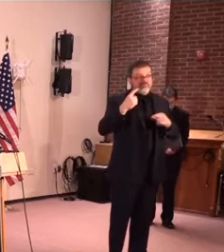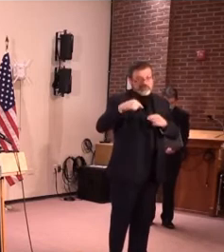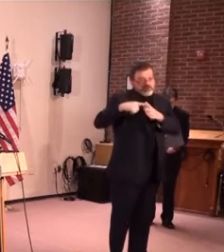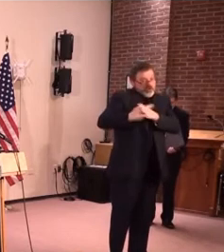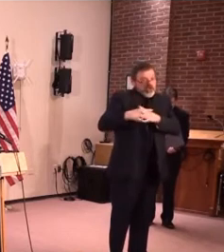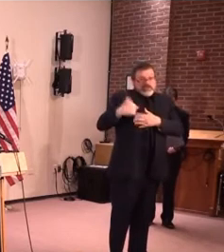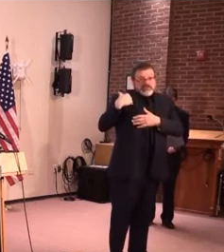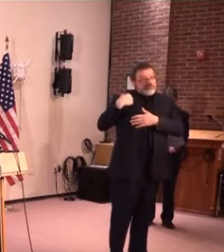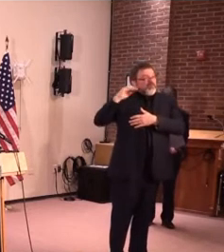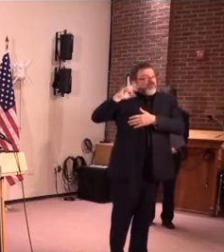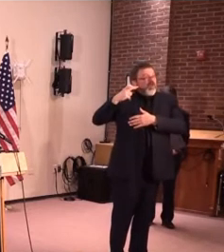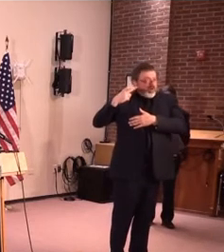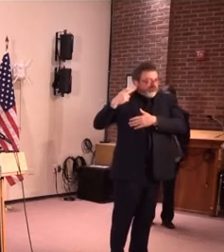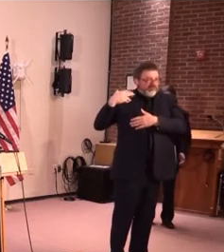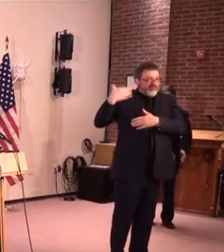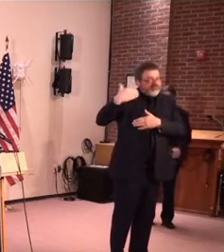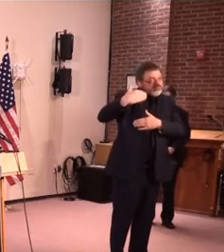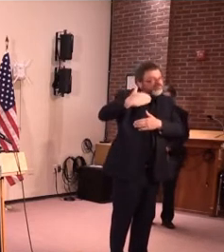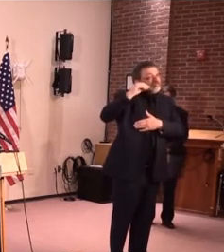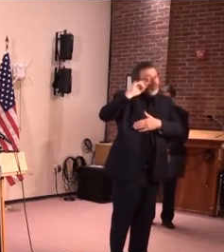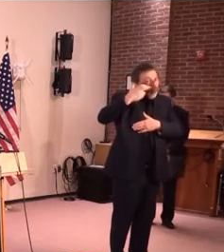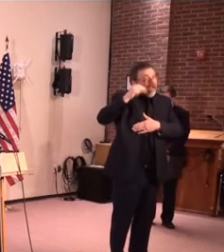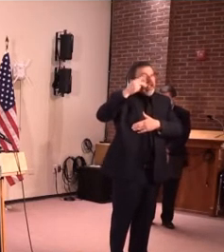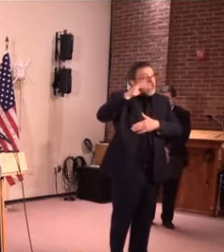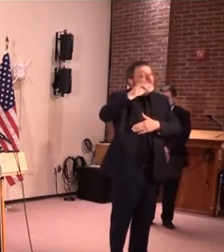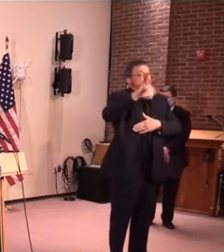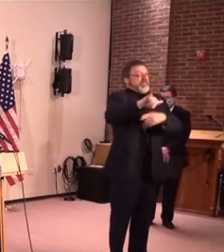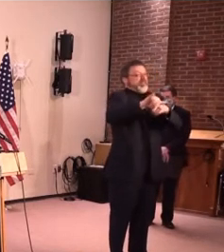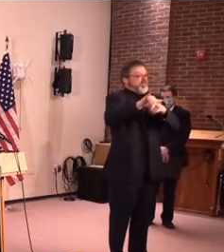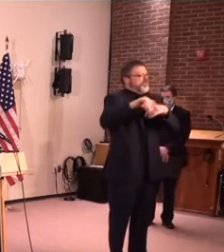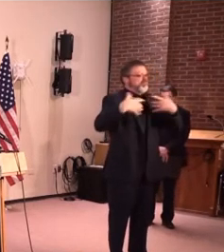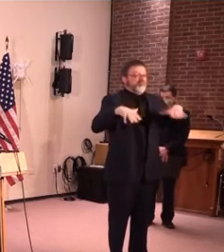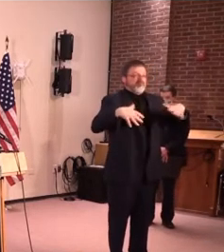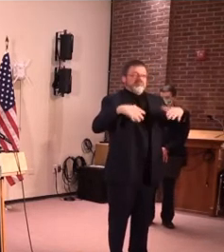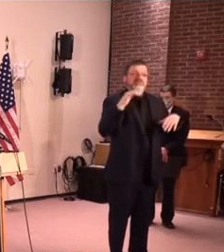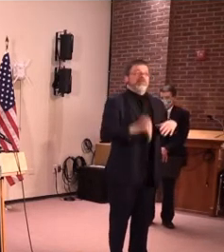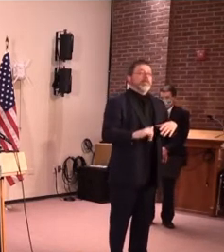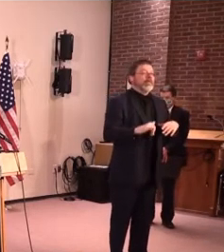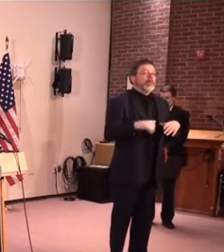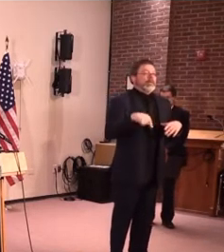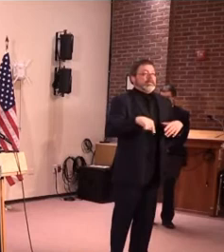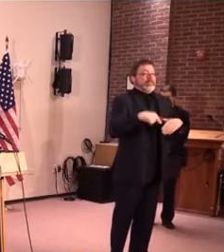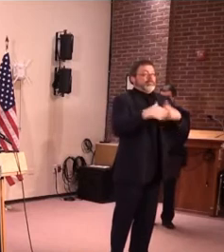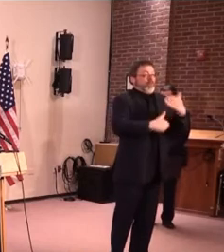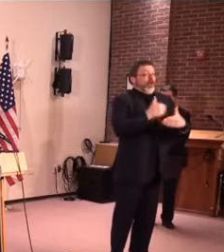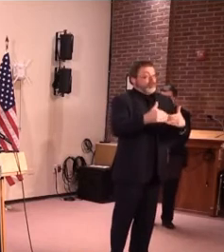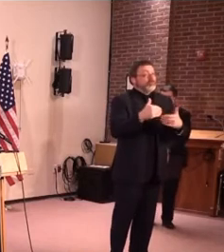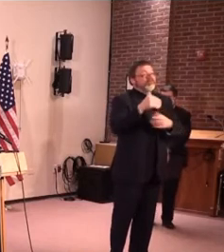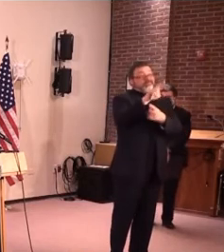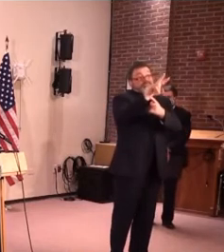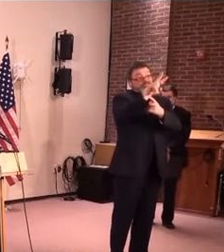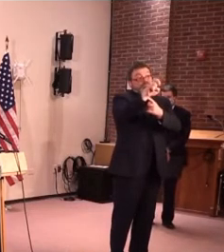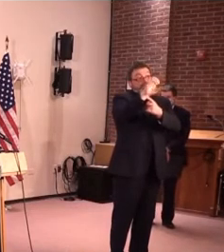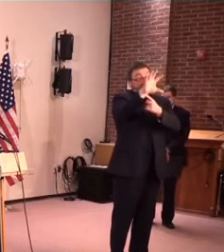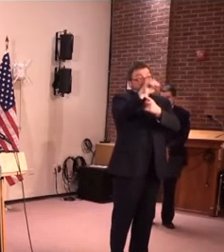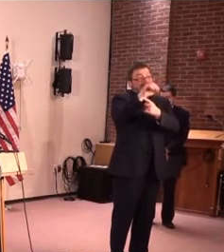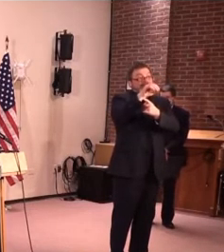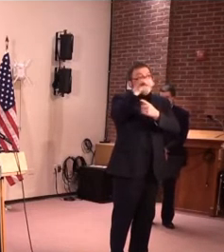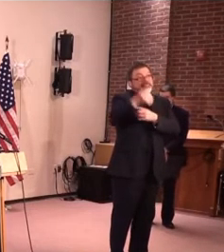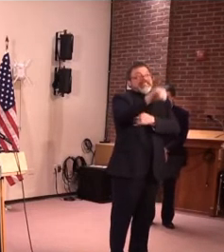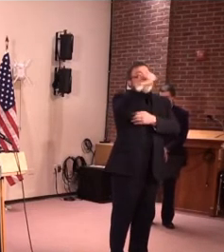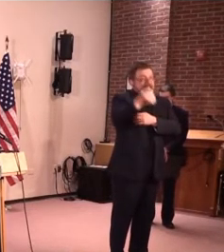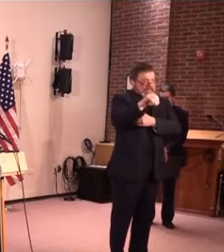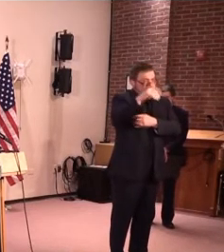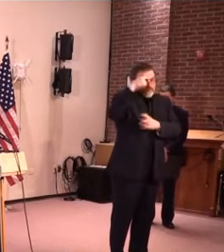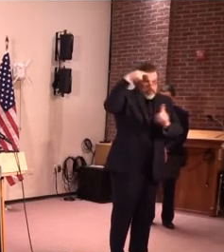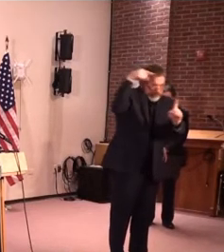$400 million relief and recovery package is $250 million of financial assistance in the form